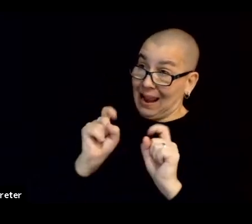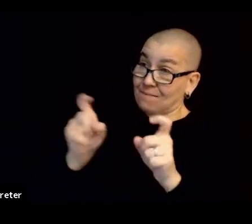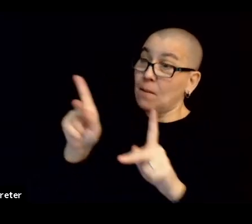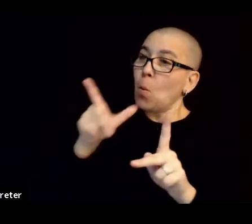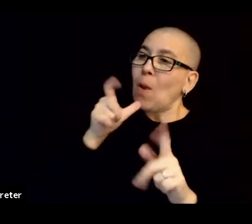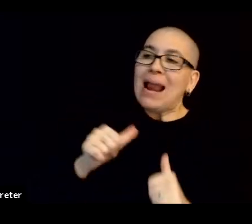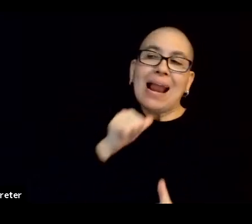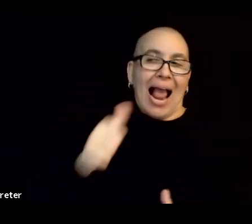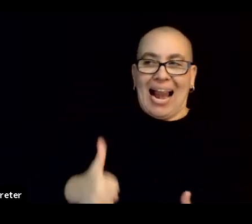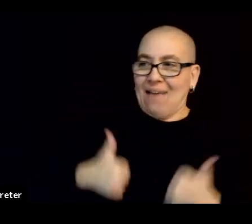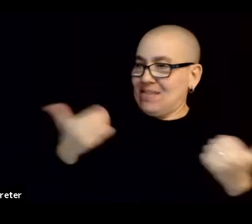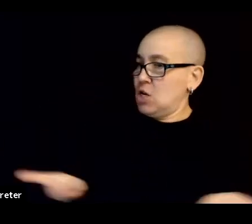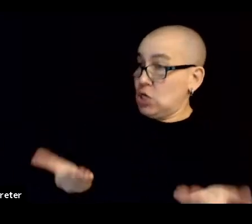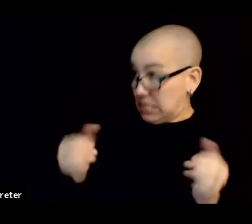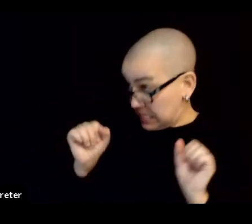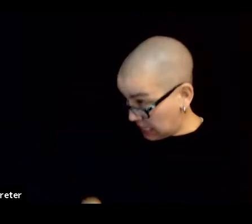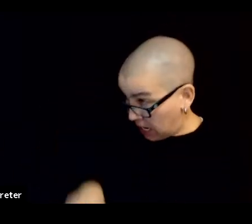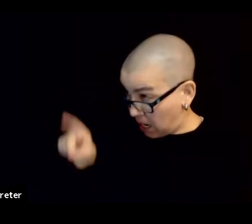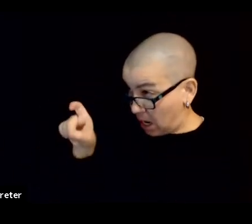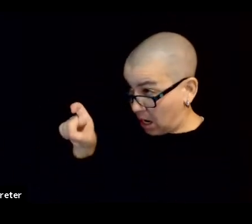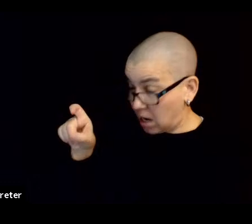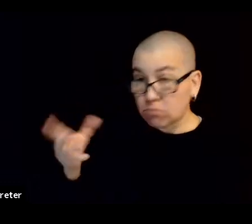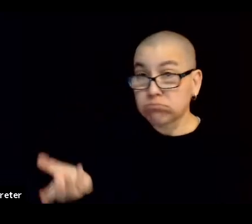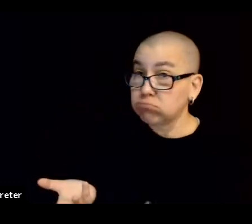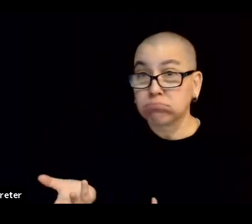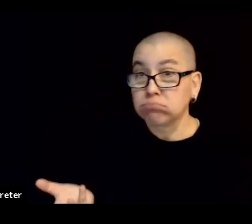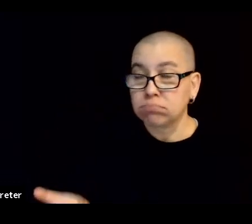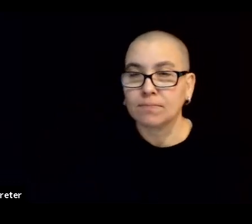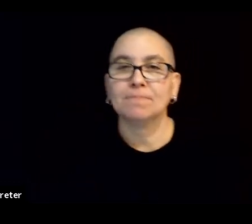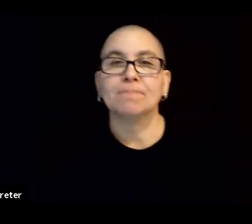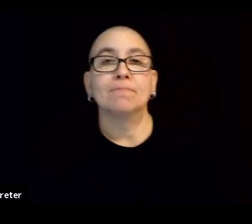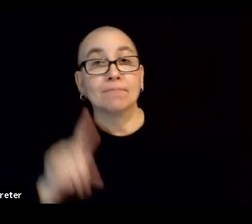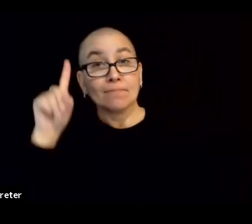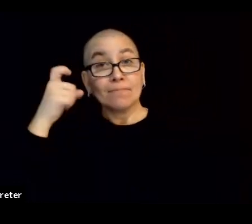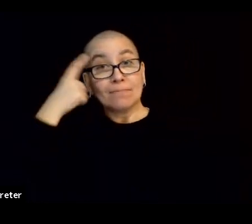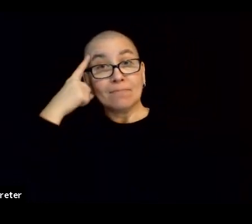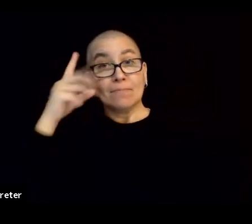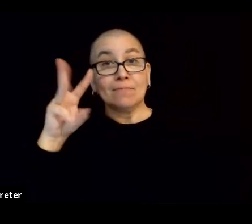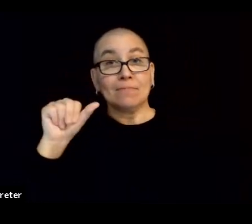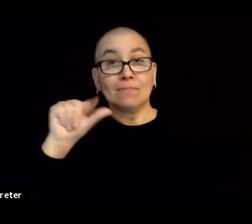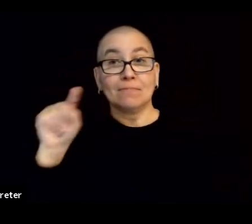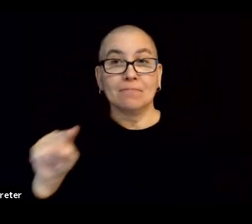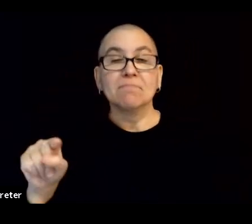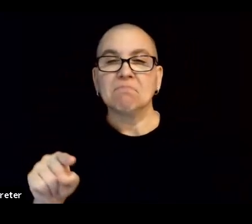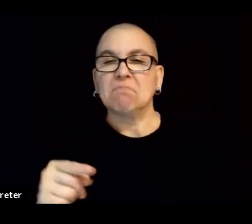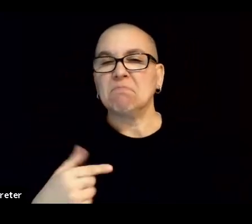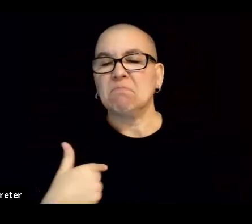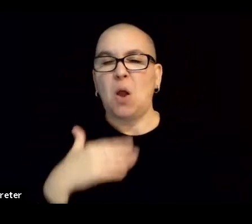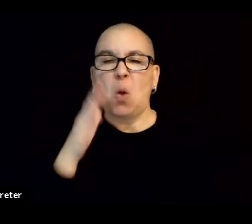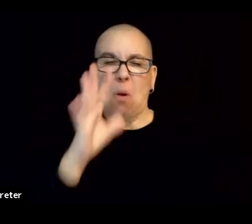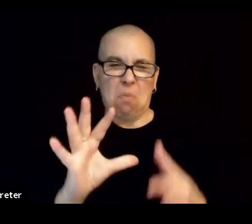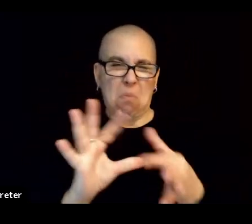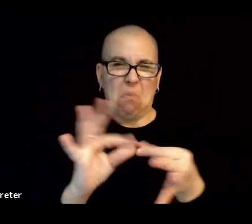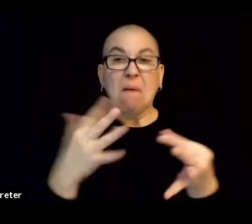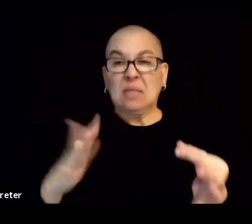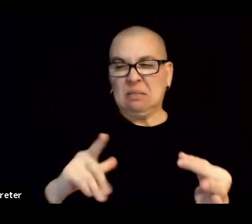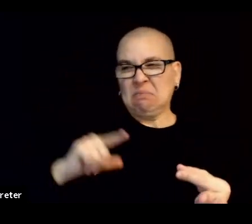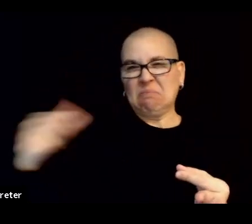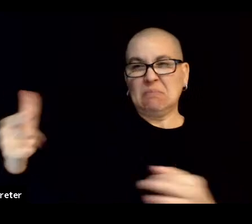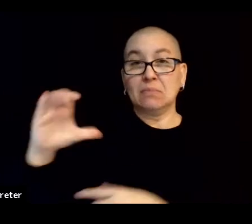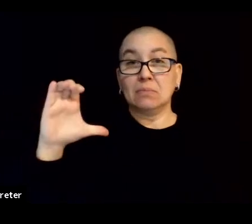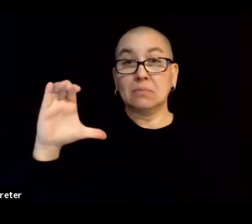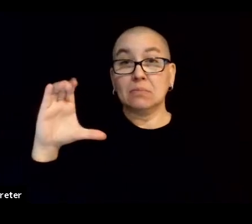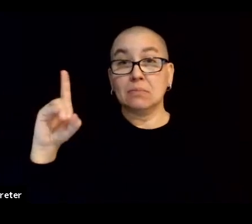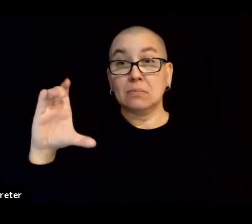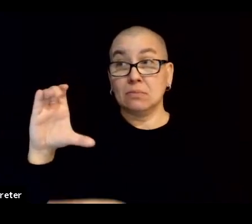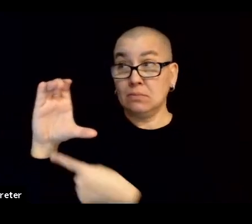from CDC and change it, and folks like Chris Erzman and her team and the folks with the data have been planning for months how to deal with the second